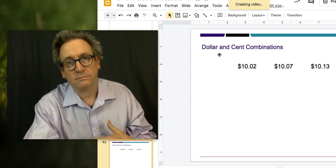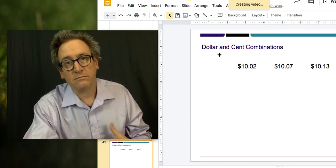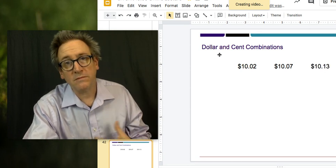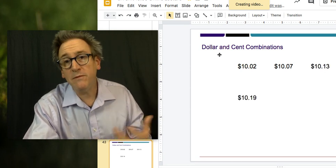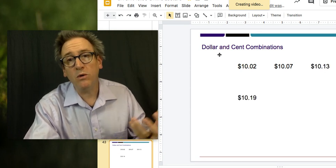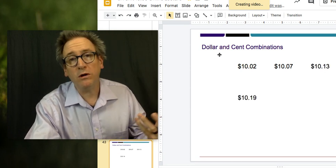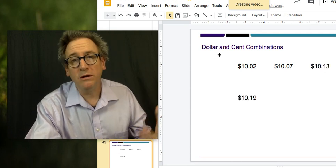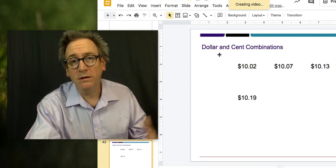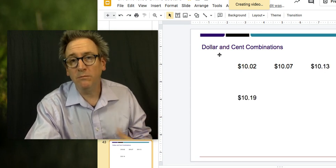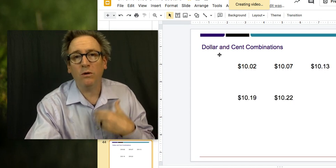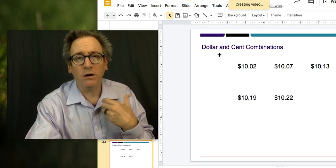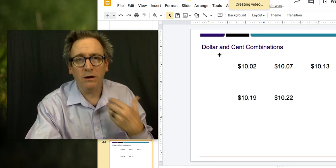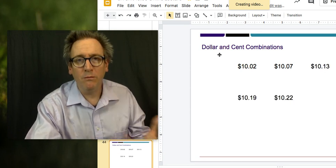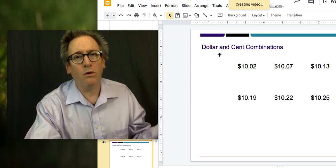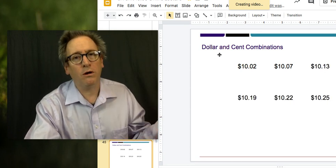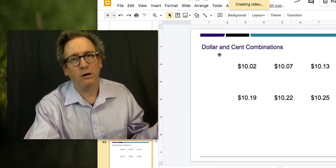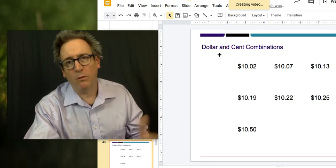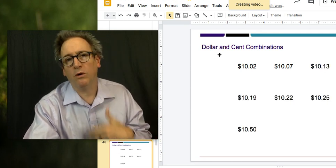And more.